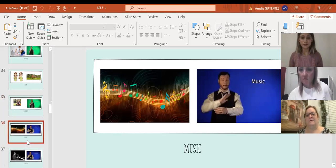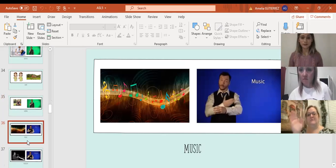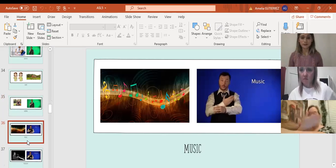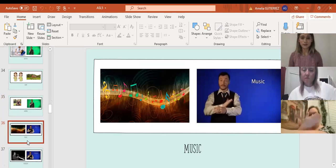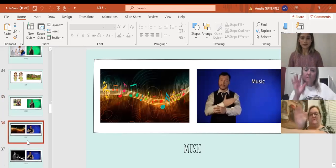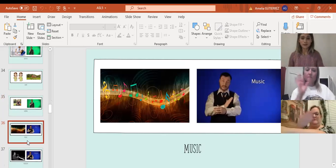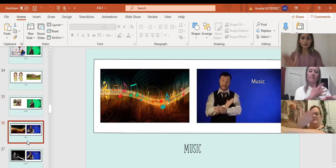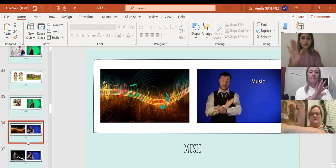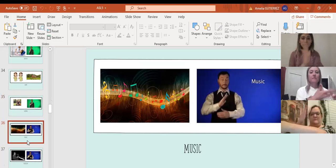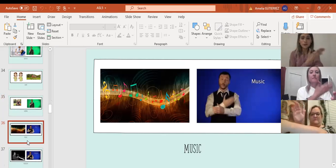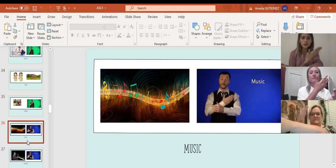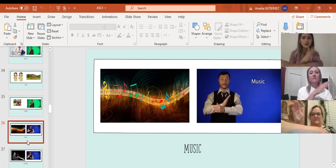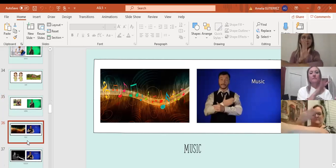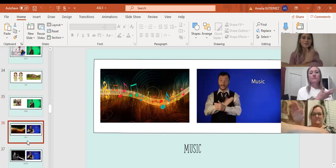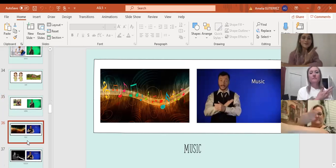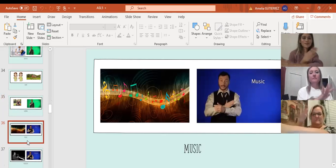Music.